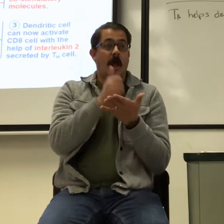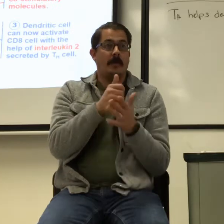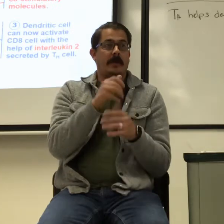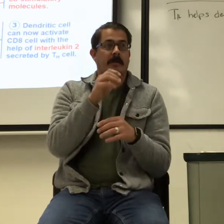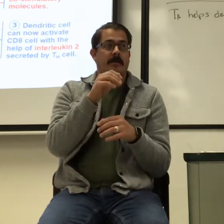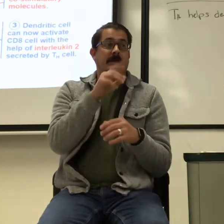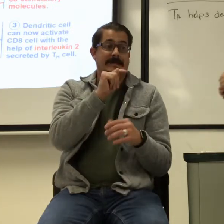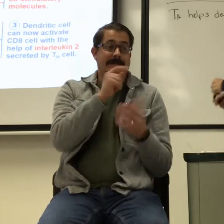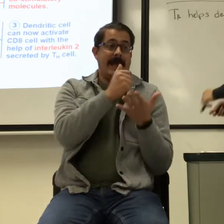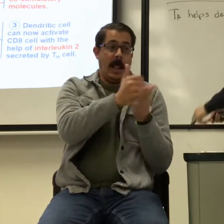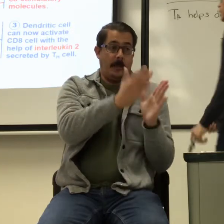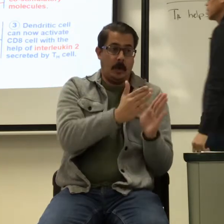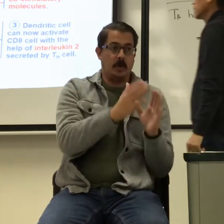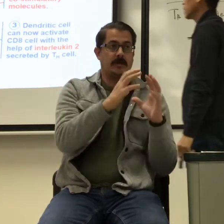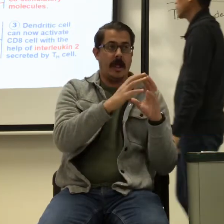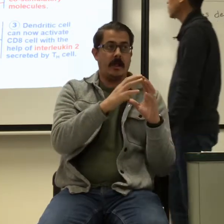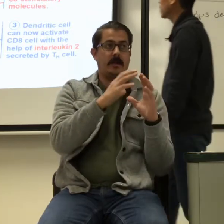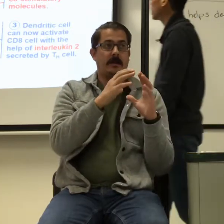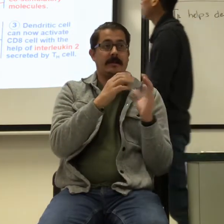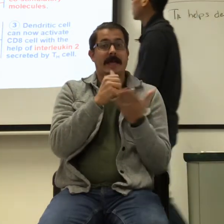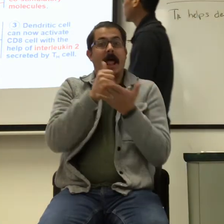helping